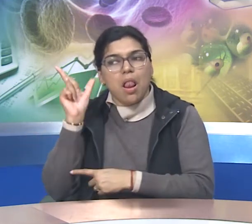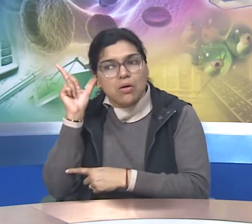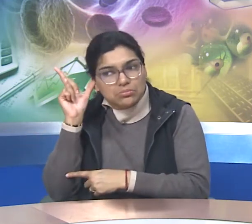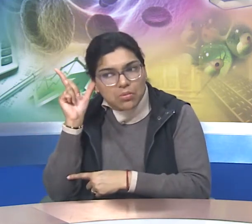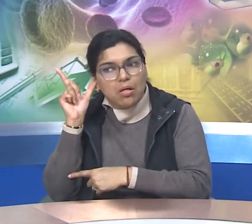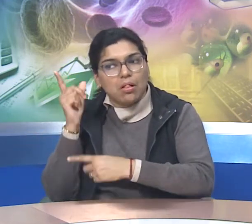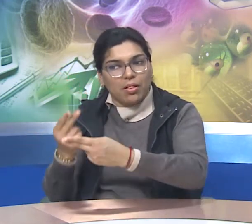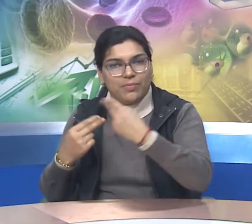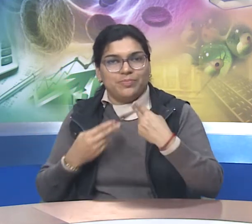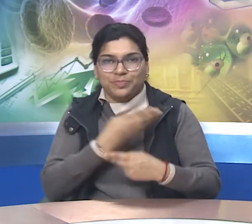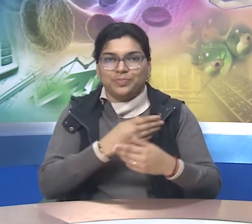policeman.